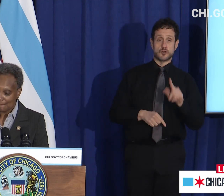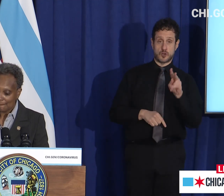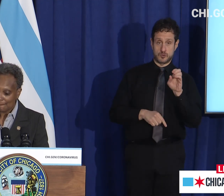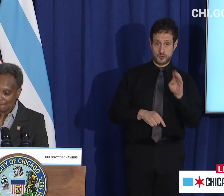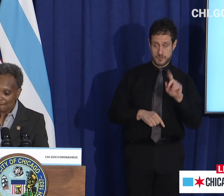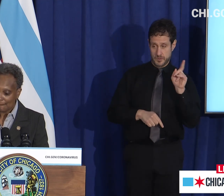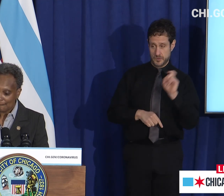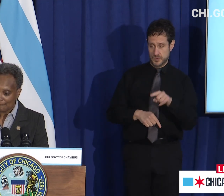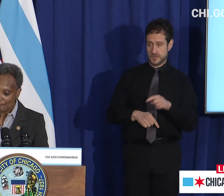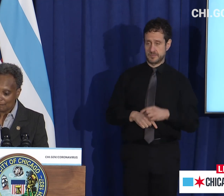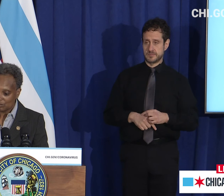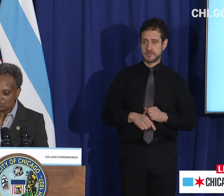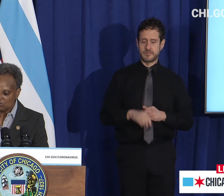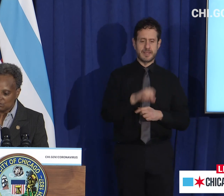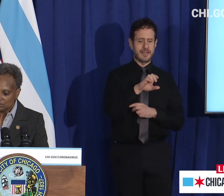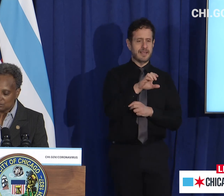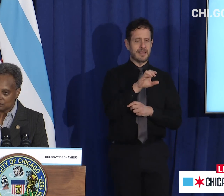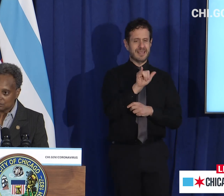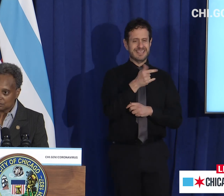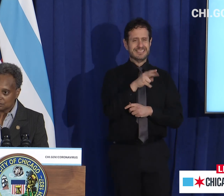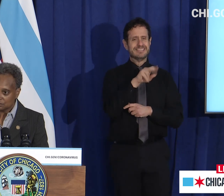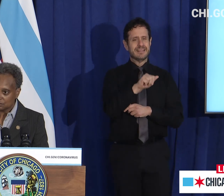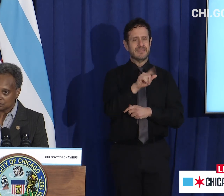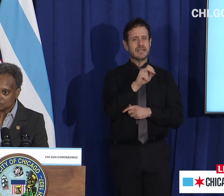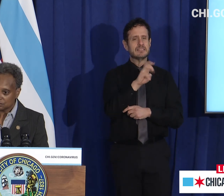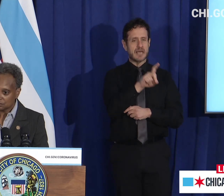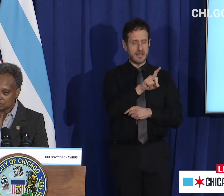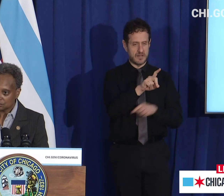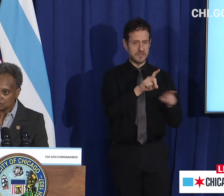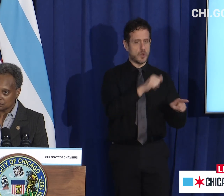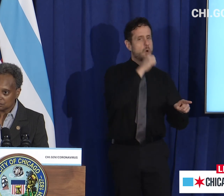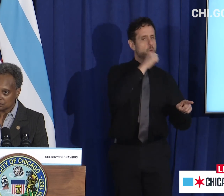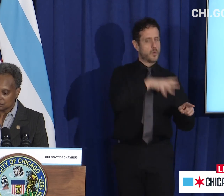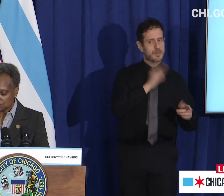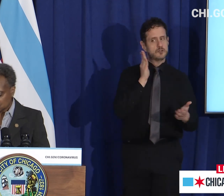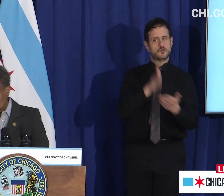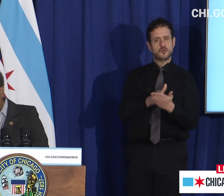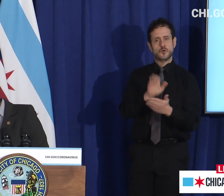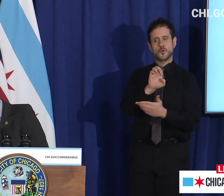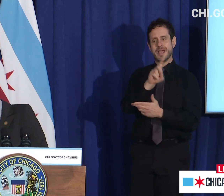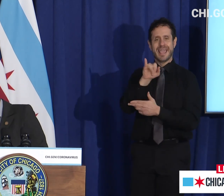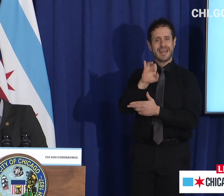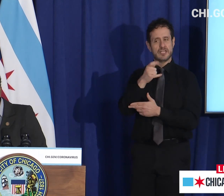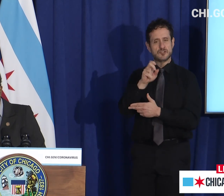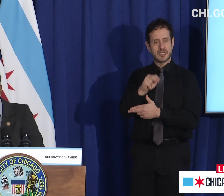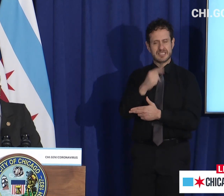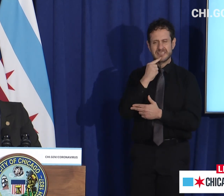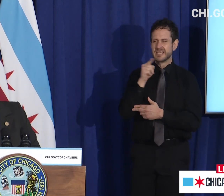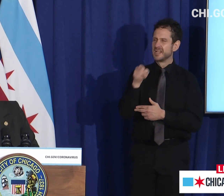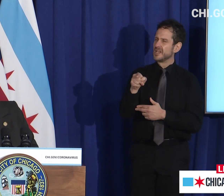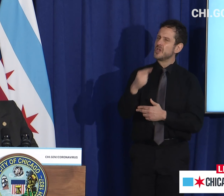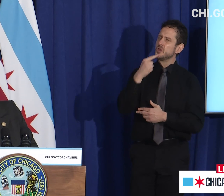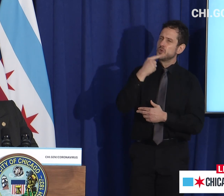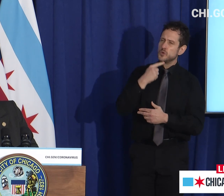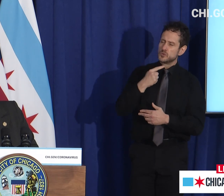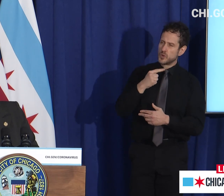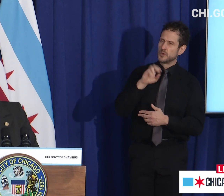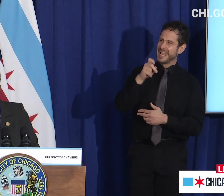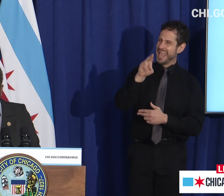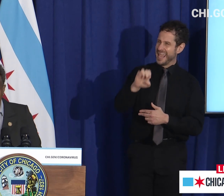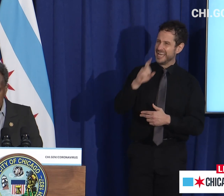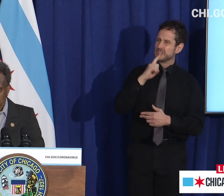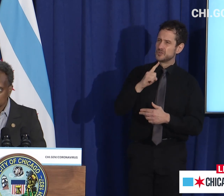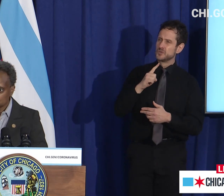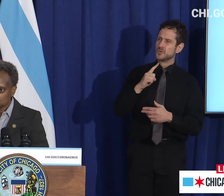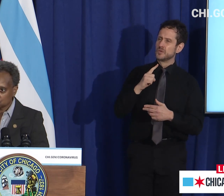Tribune, Cynthia Donald in the Eddie Johnson lawsuit said you, quote, ordered Eddie to dump me by demoting me to a